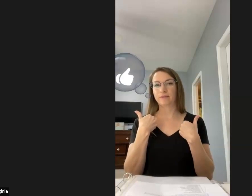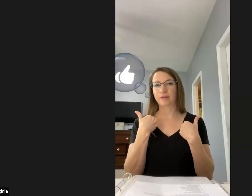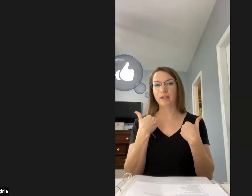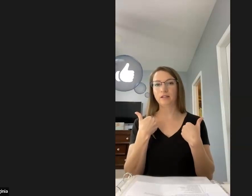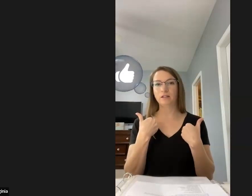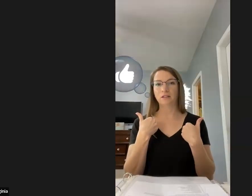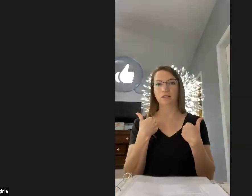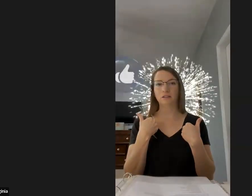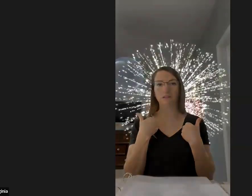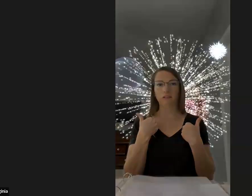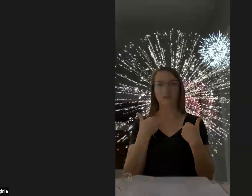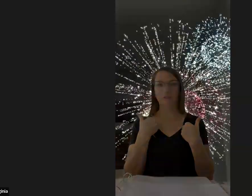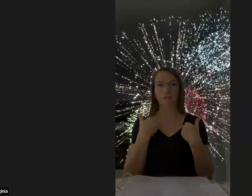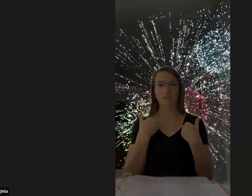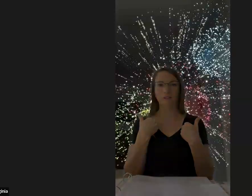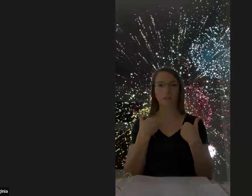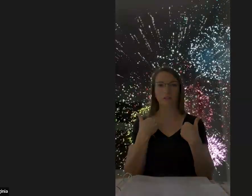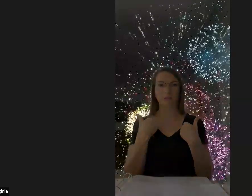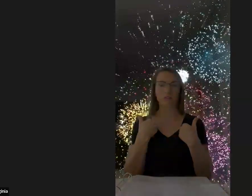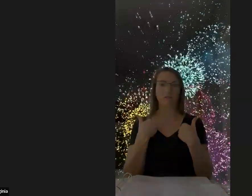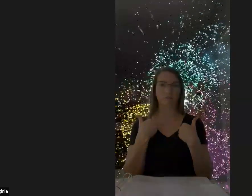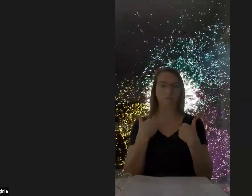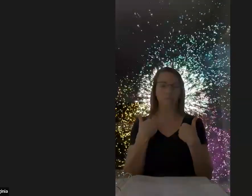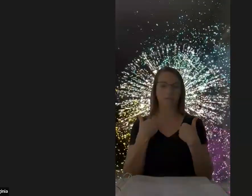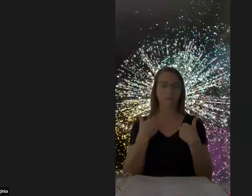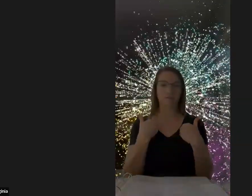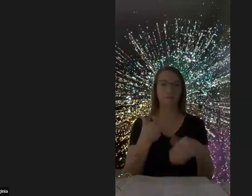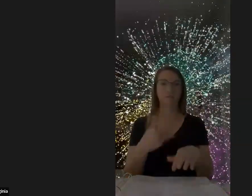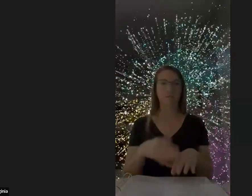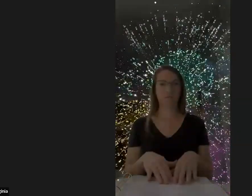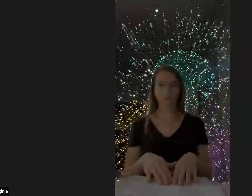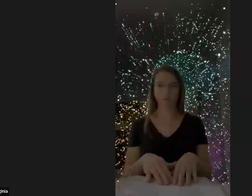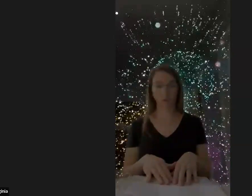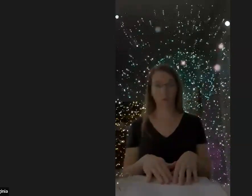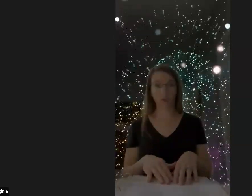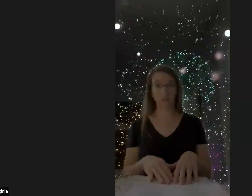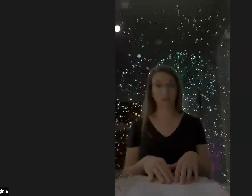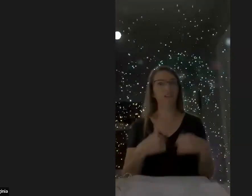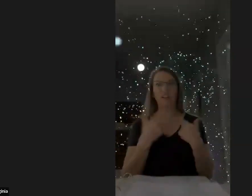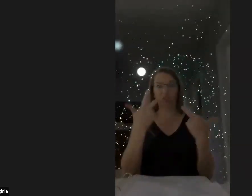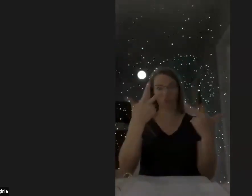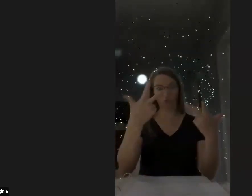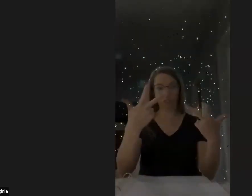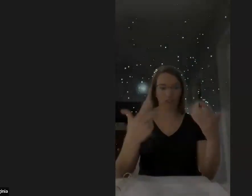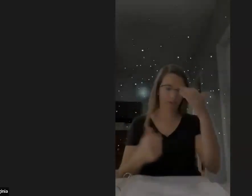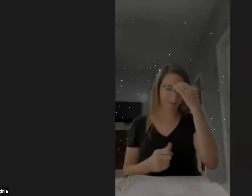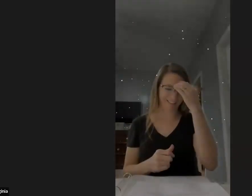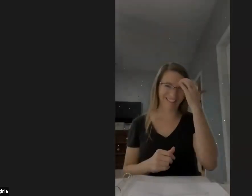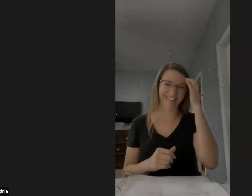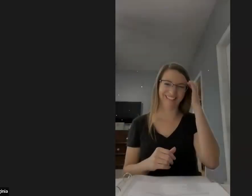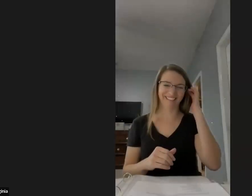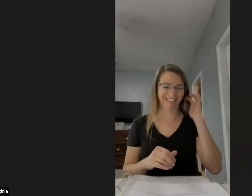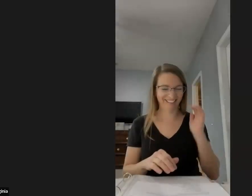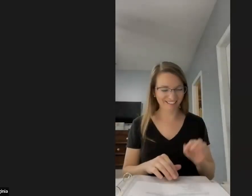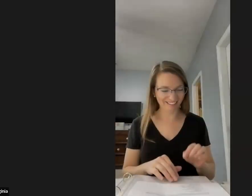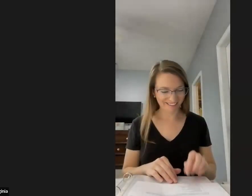Okay. All right. Oh, no brothers. I got three.